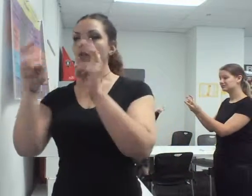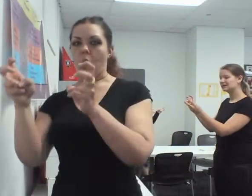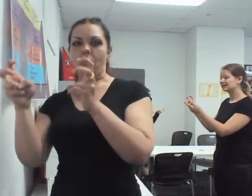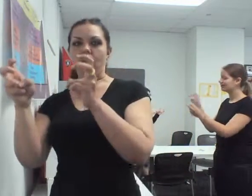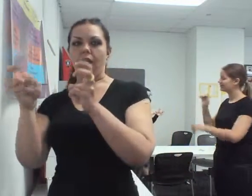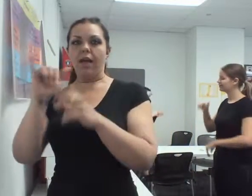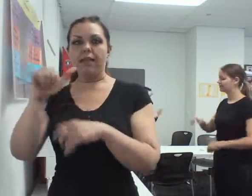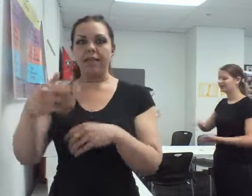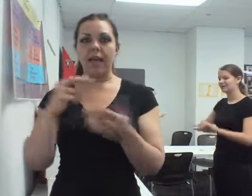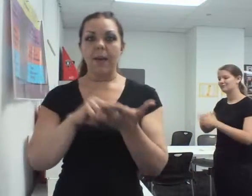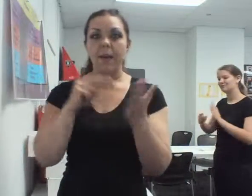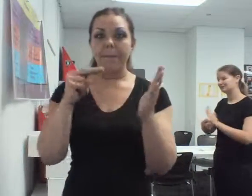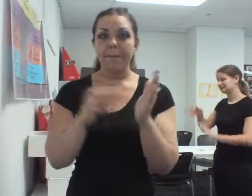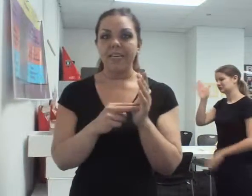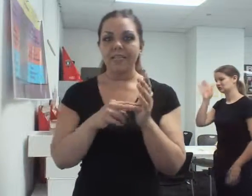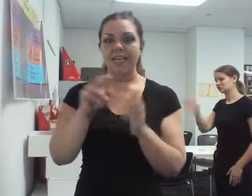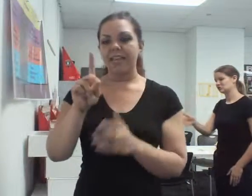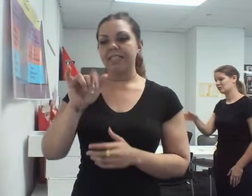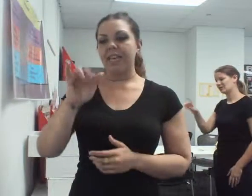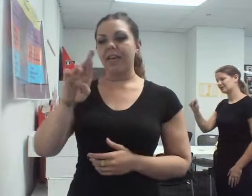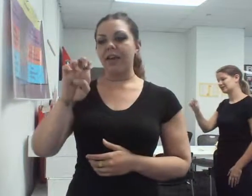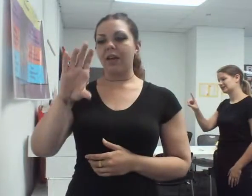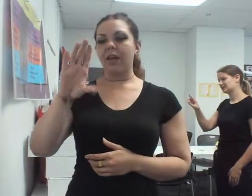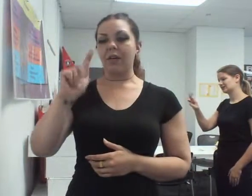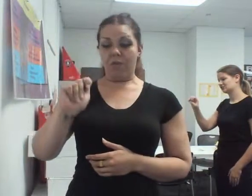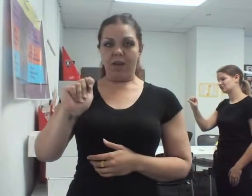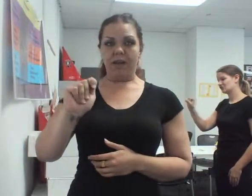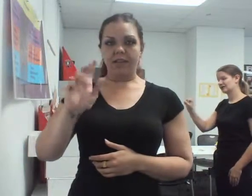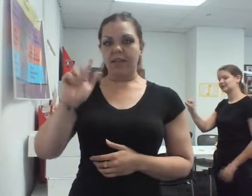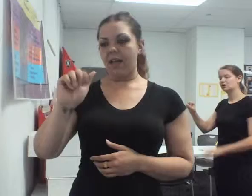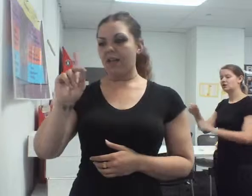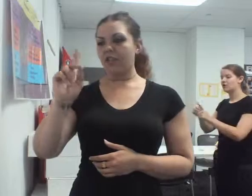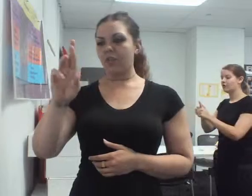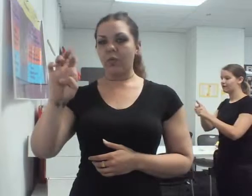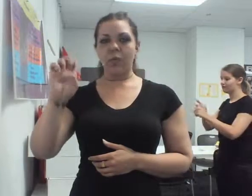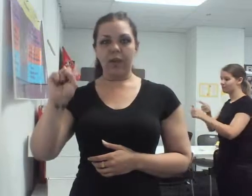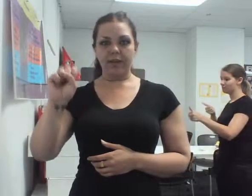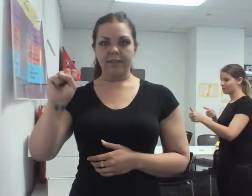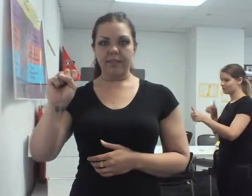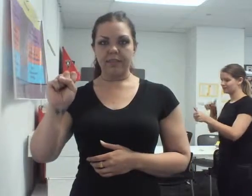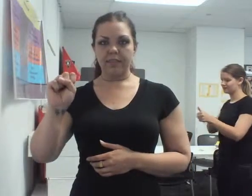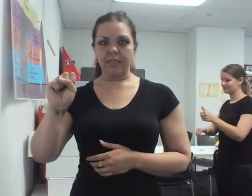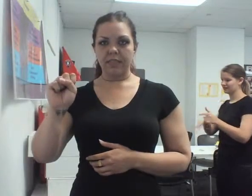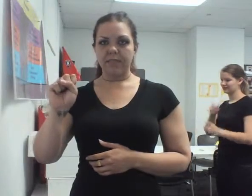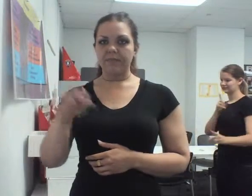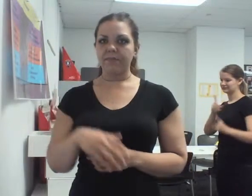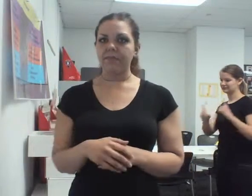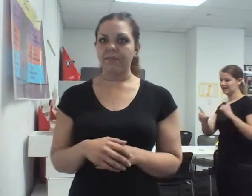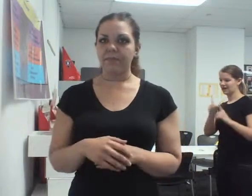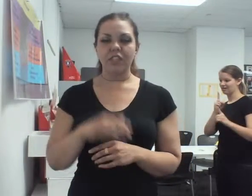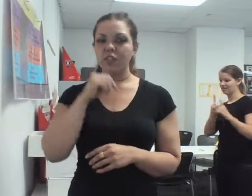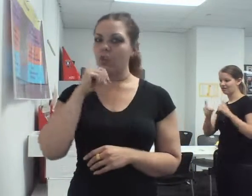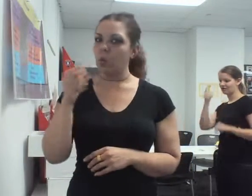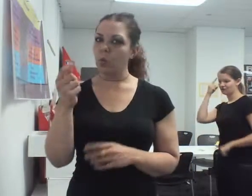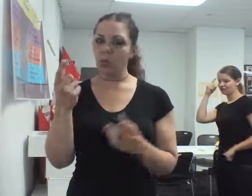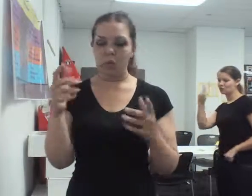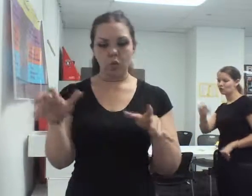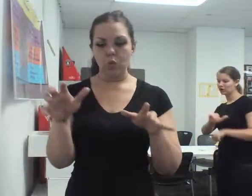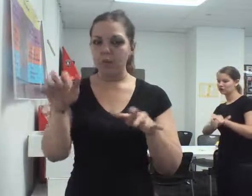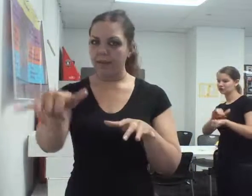into direct address and dialogue. Avoid that. So you have to hold back and watch, and